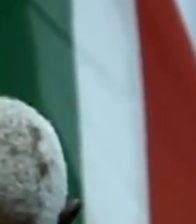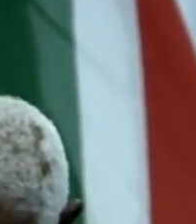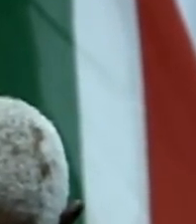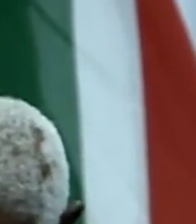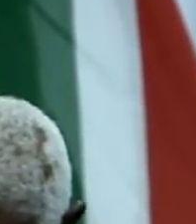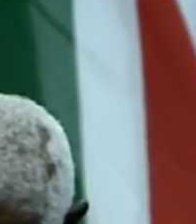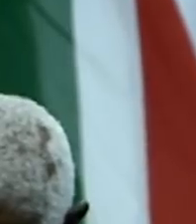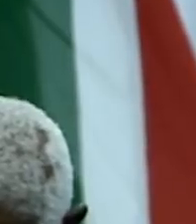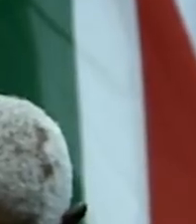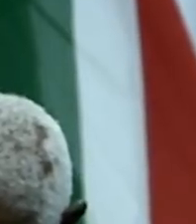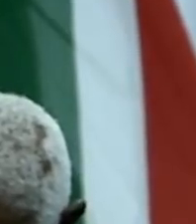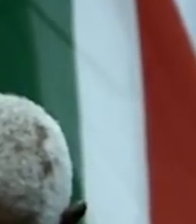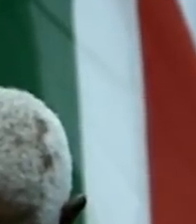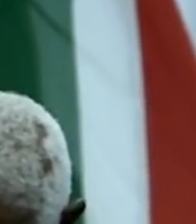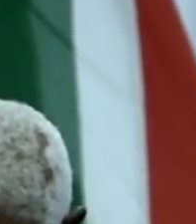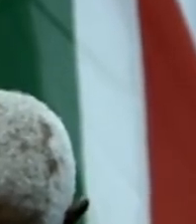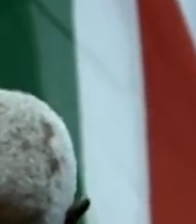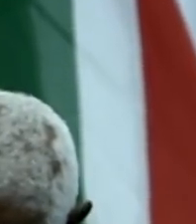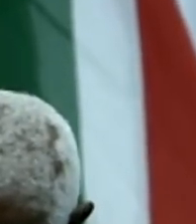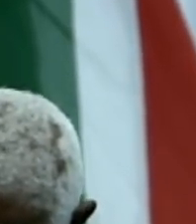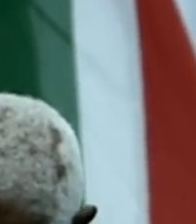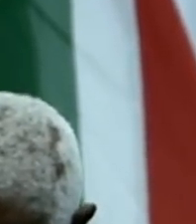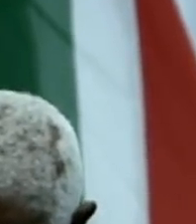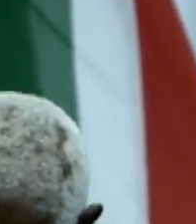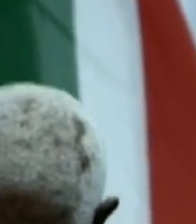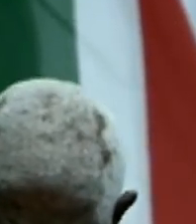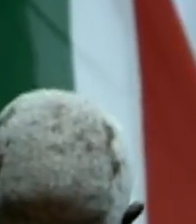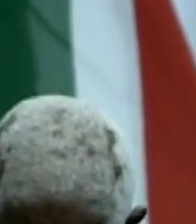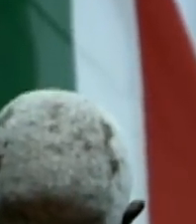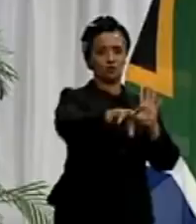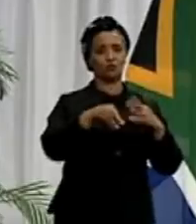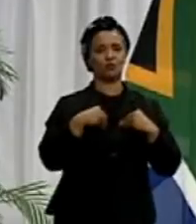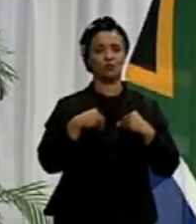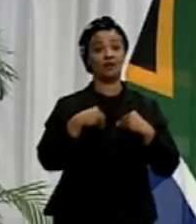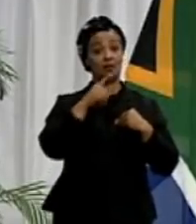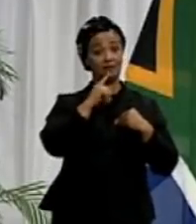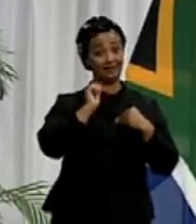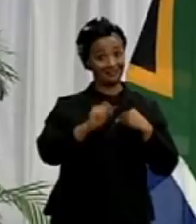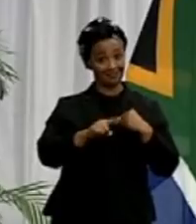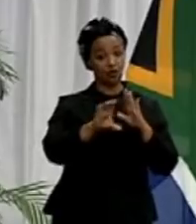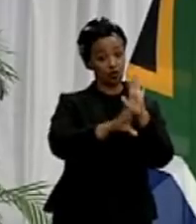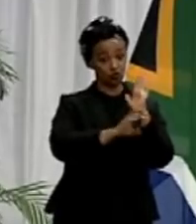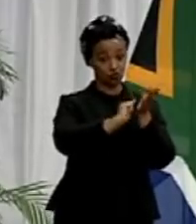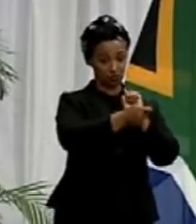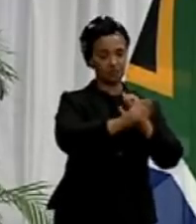and a revised constitution is adopted as a unifying